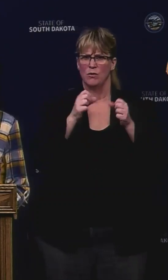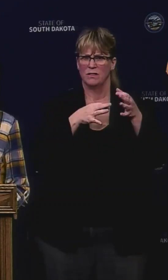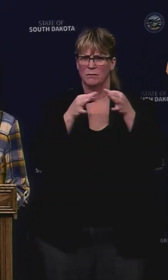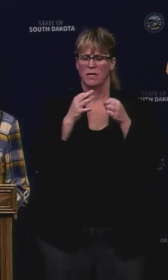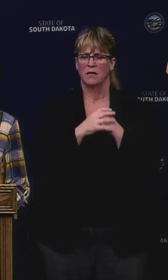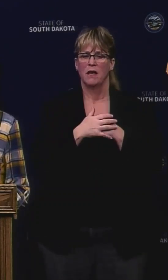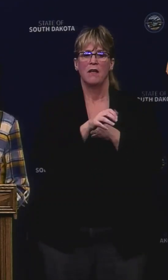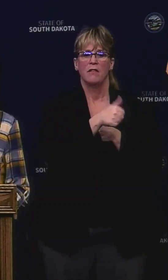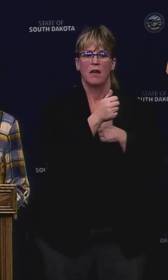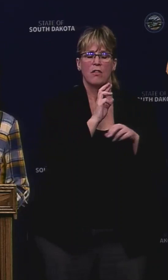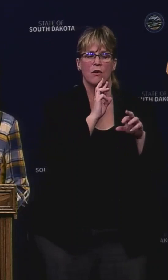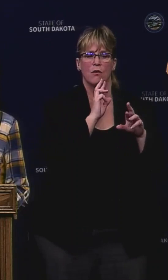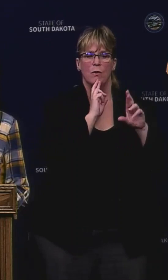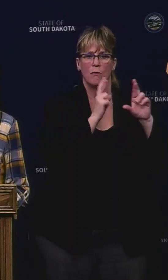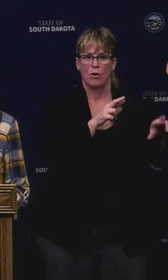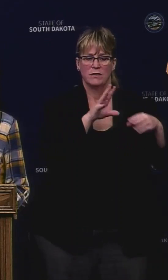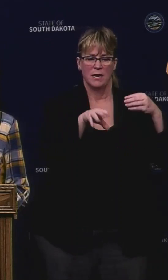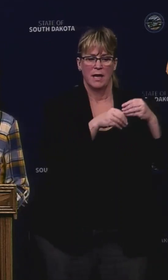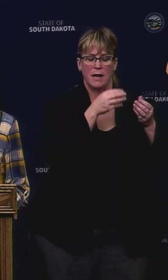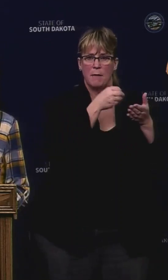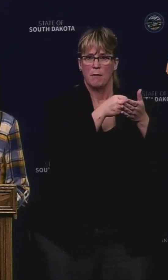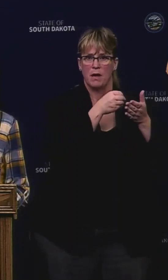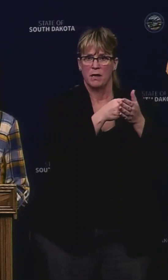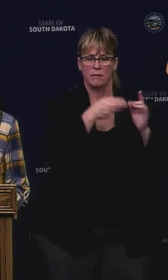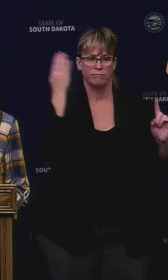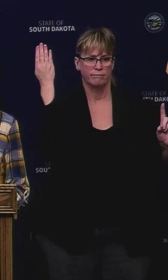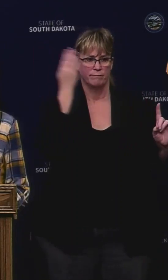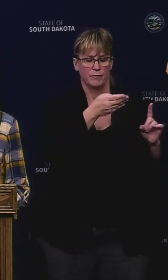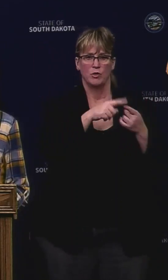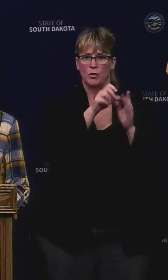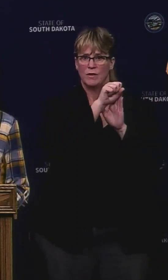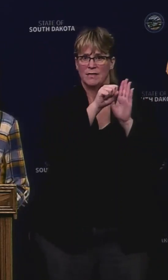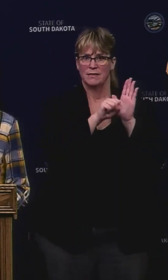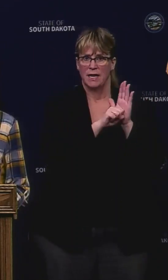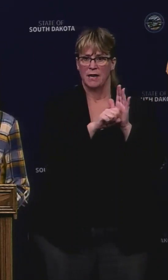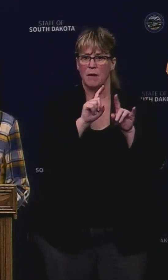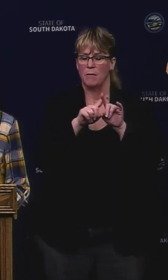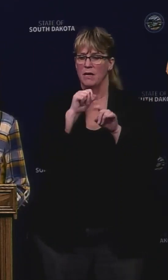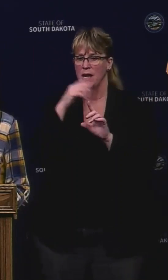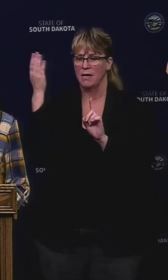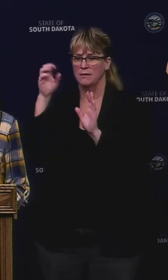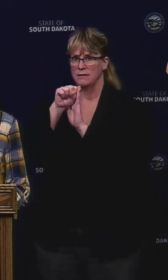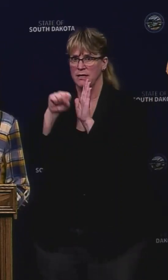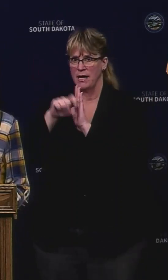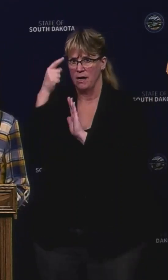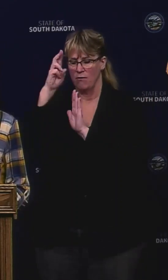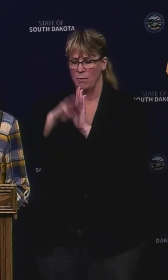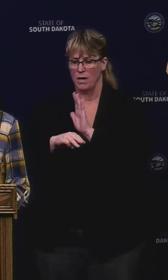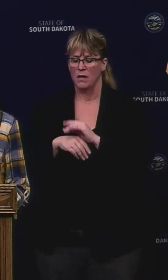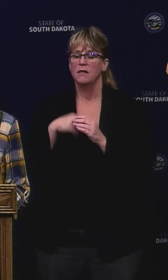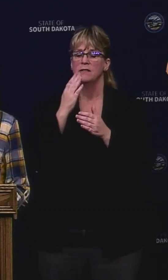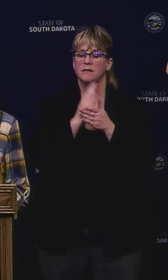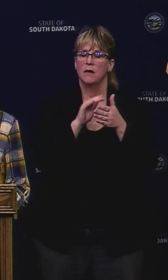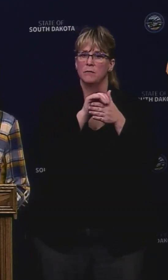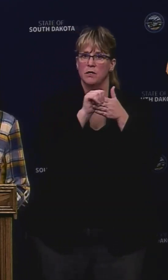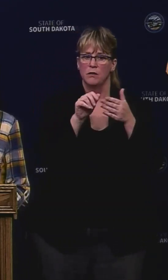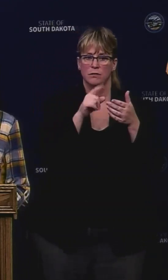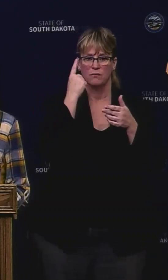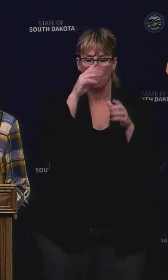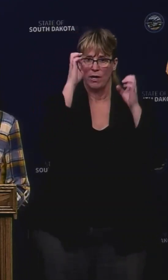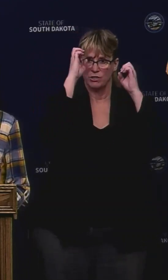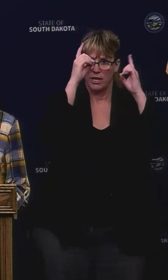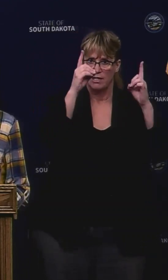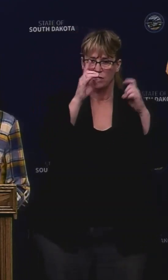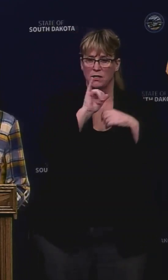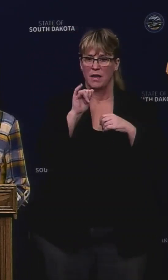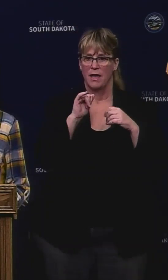other reports would be adding in money that maybe came straight to the state but not to the state government. There's also some dollars that went to education,